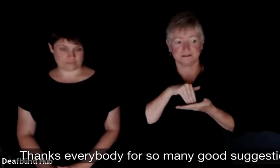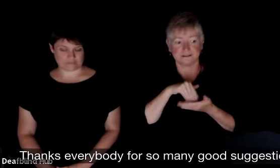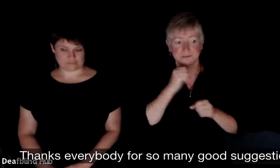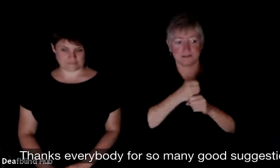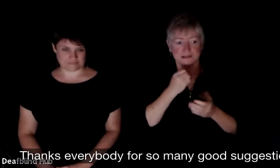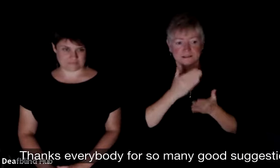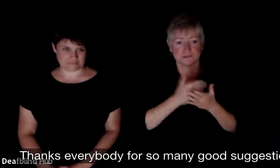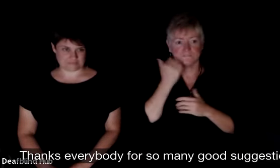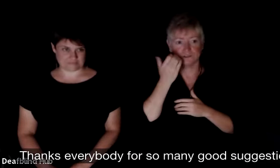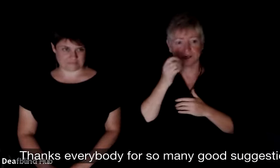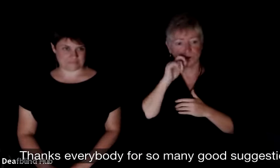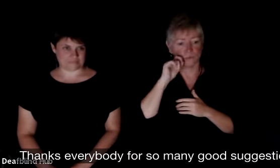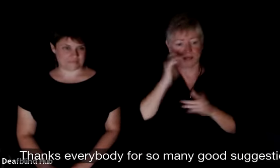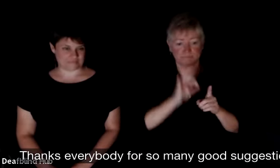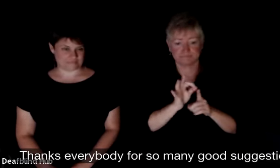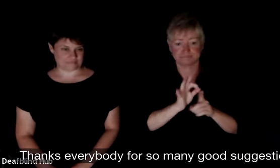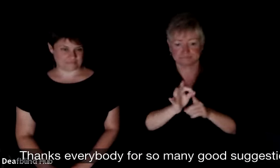as good as they can be.